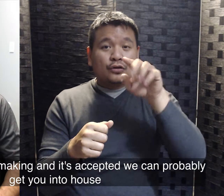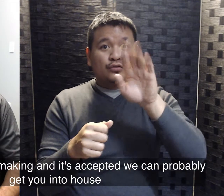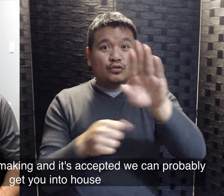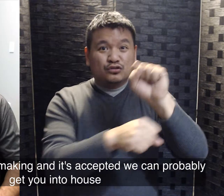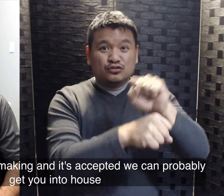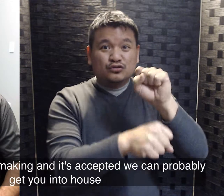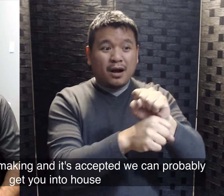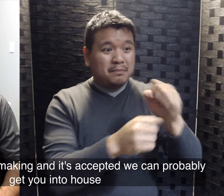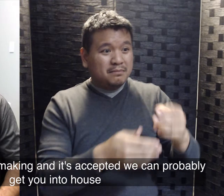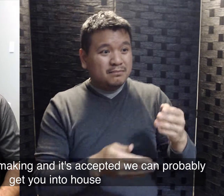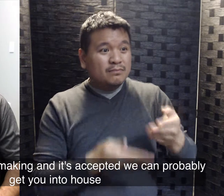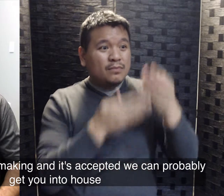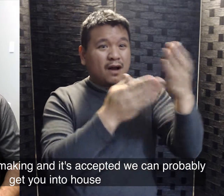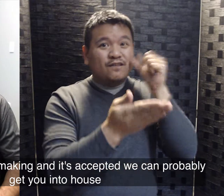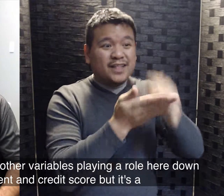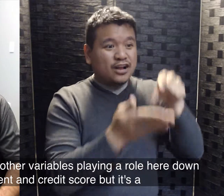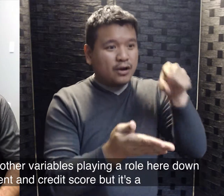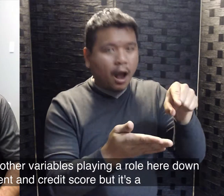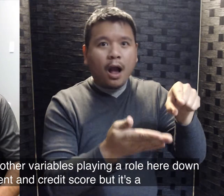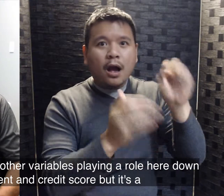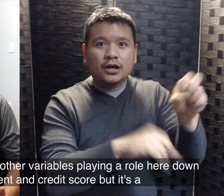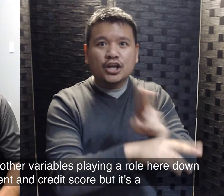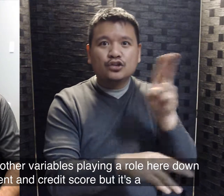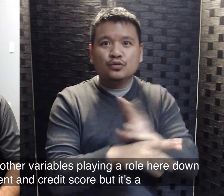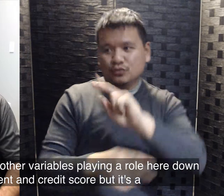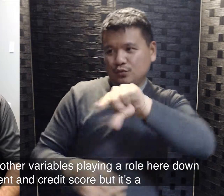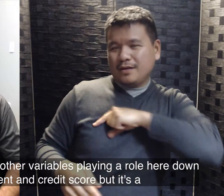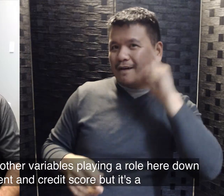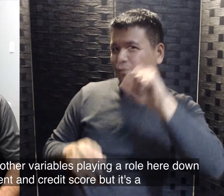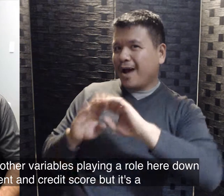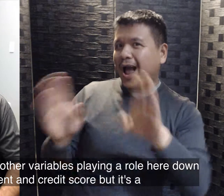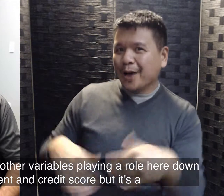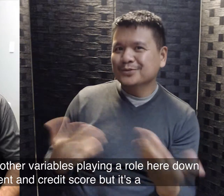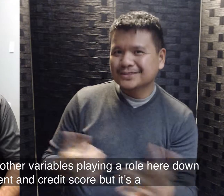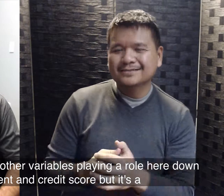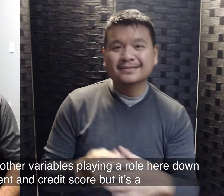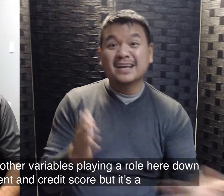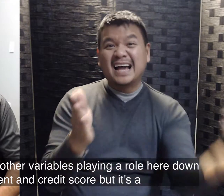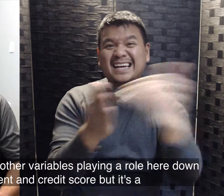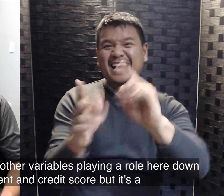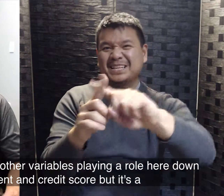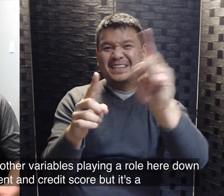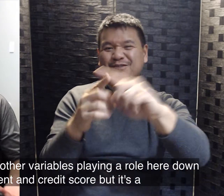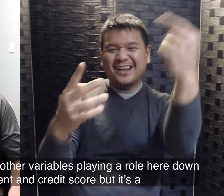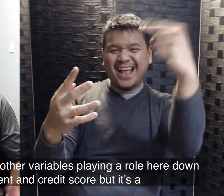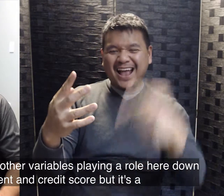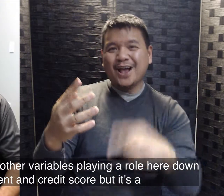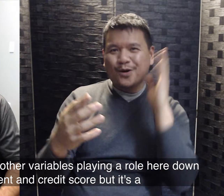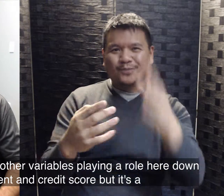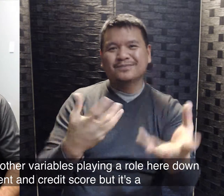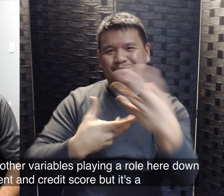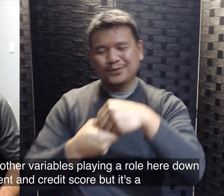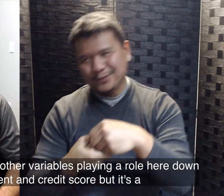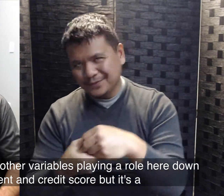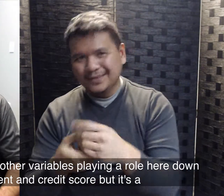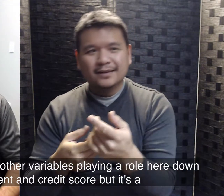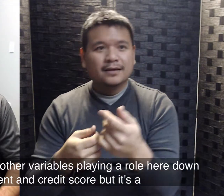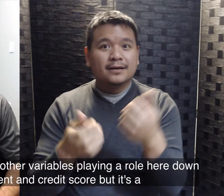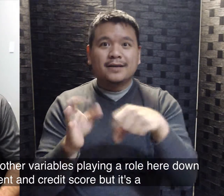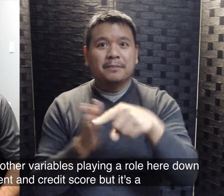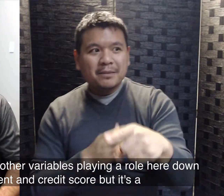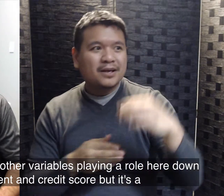accepted, we can probably get you into a house, most likely. Again, other variables playing a role here, down payment and credit